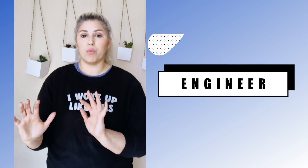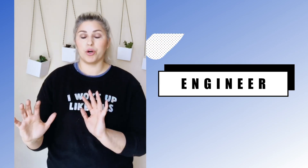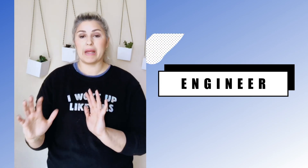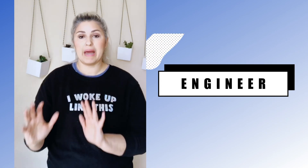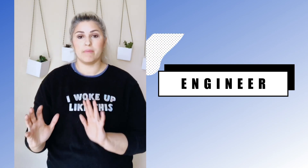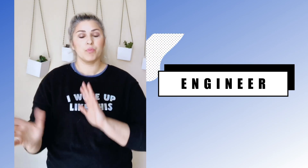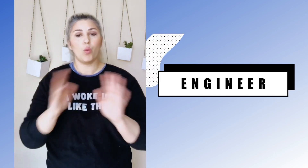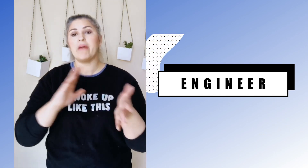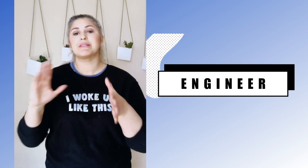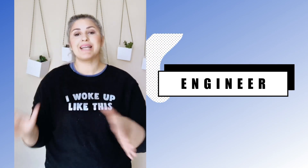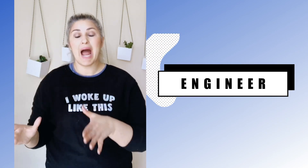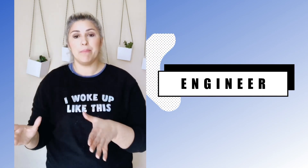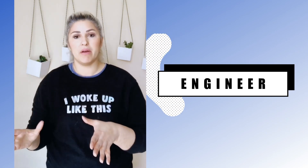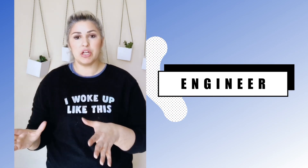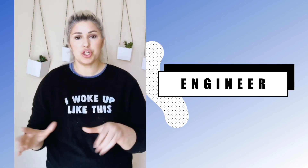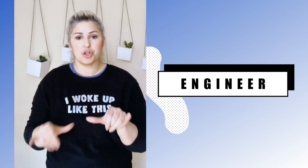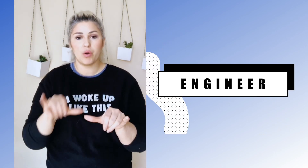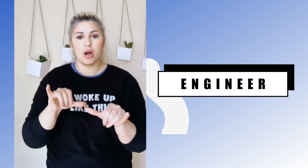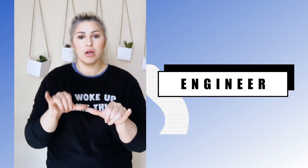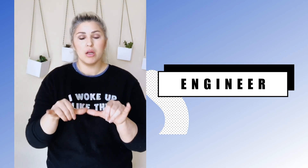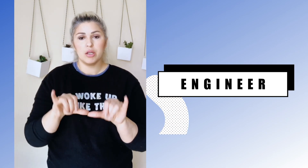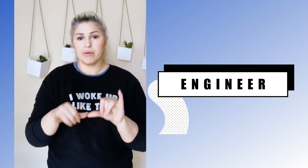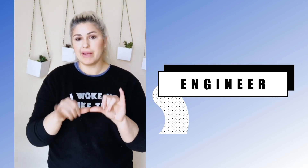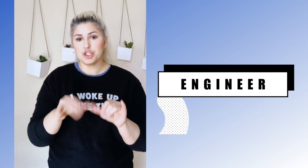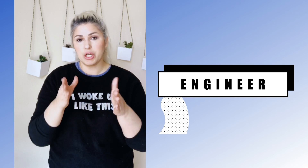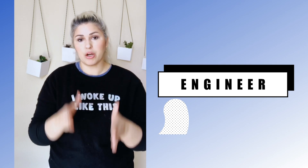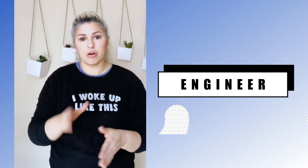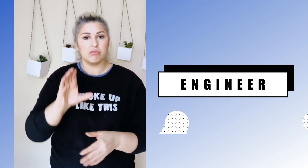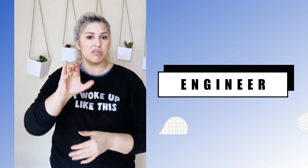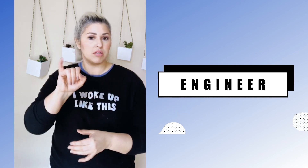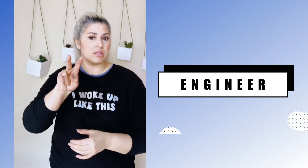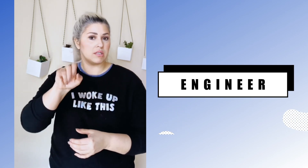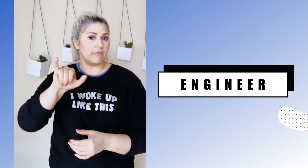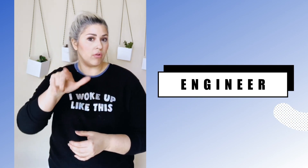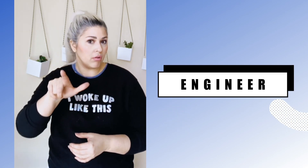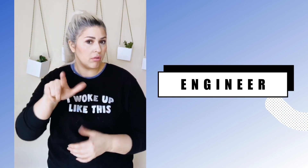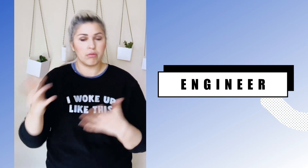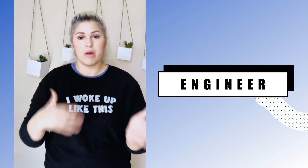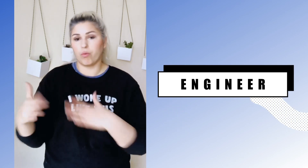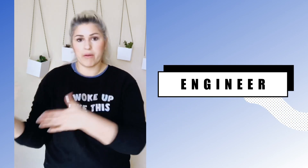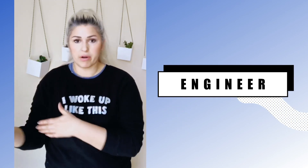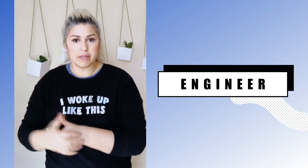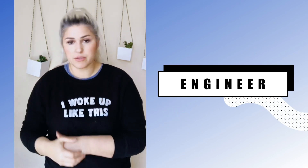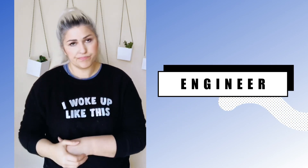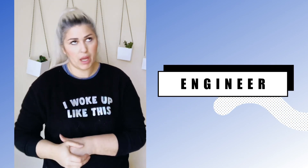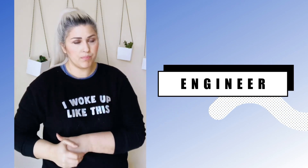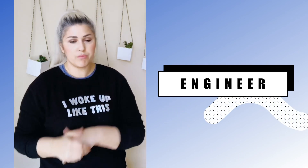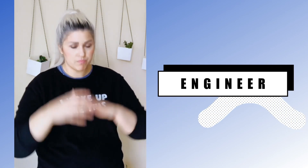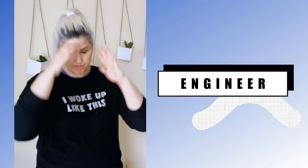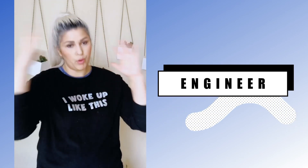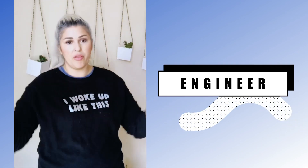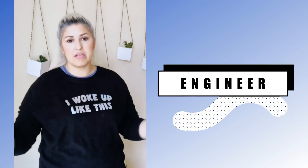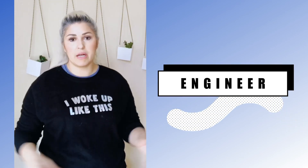spell that word ahead. Whatever type of engineer you are, you engineer, civil, right? Or whatever it is. Okay,